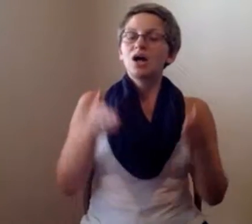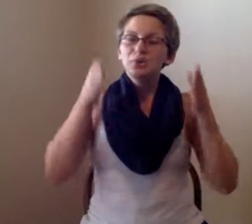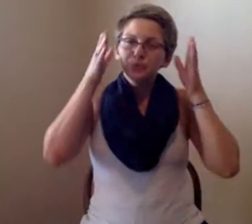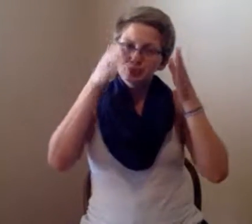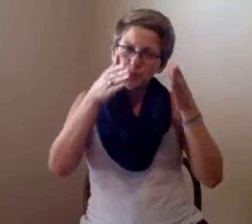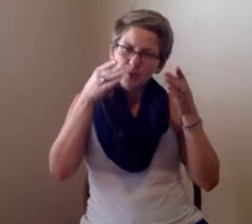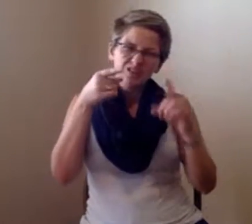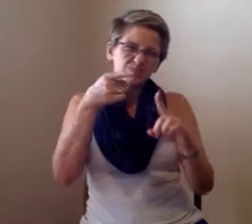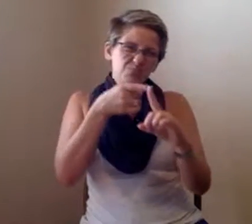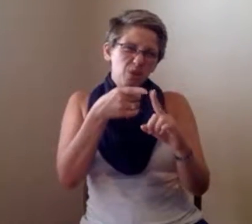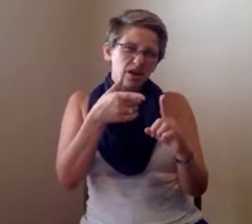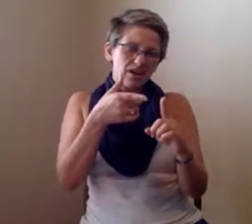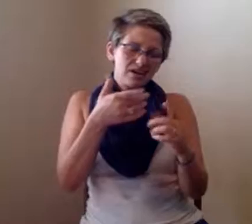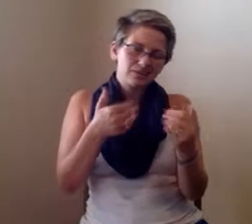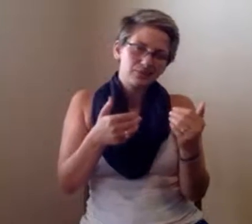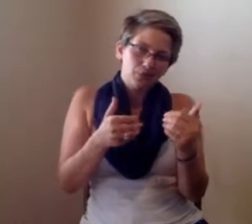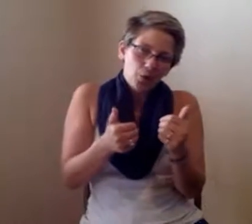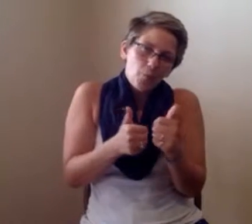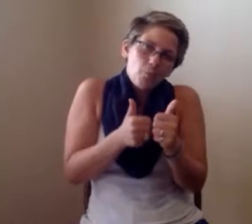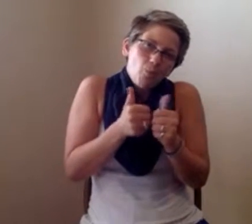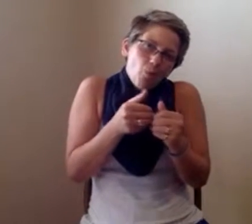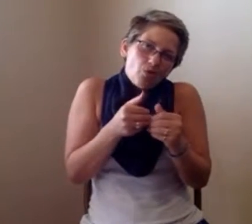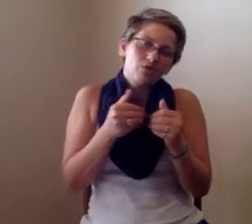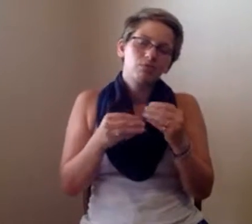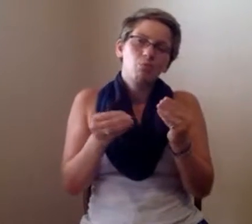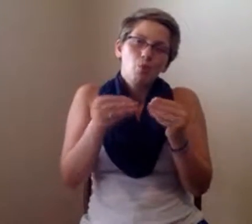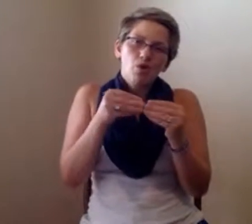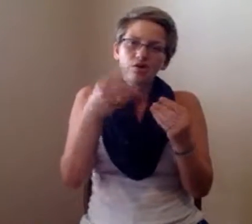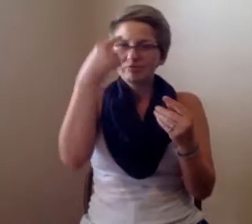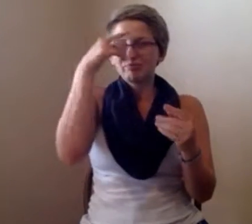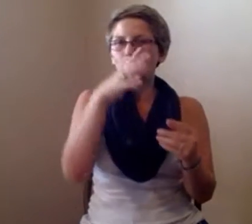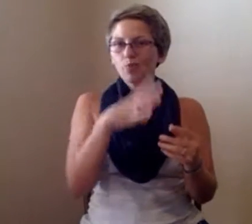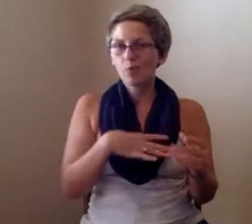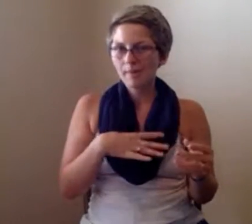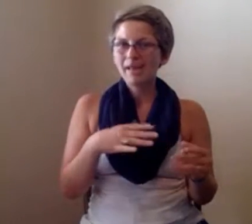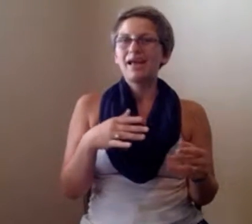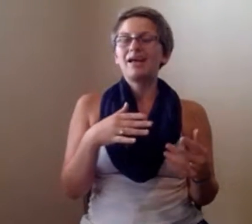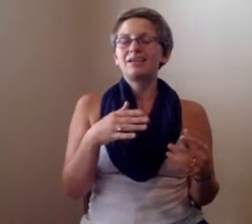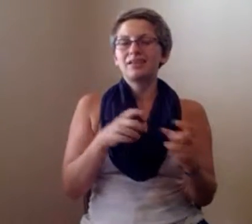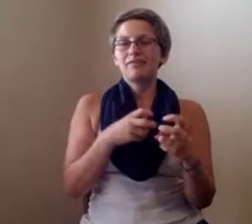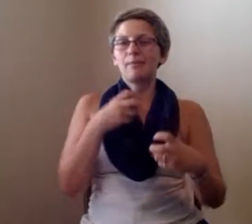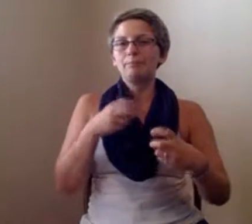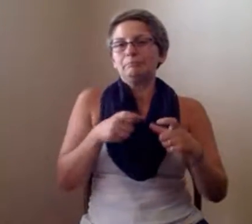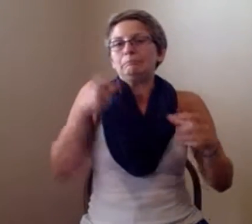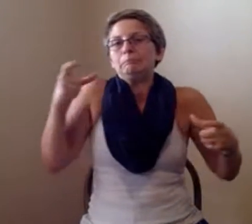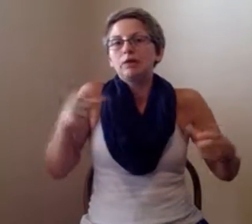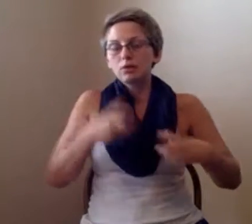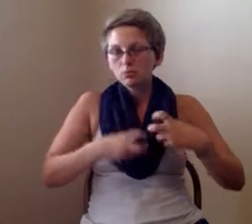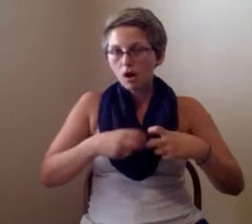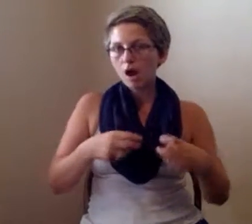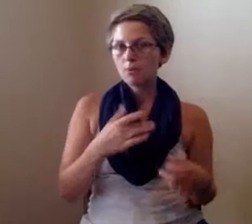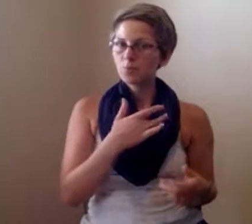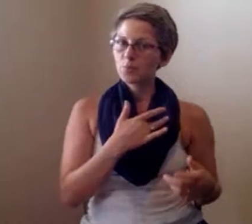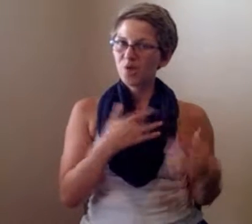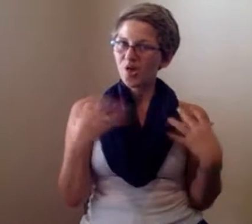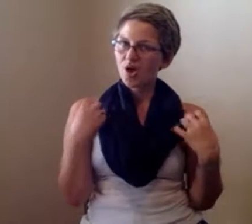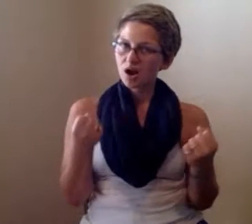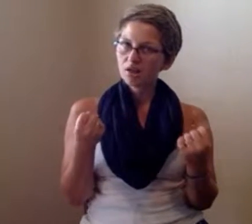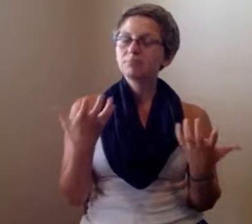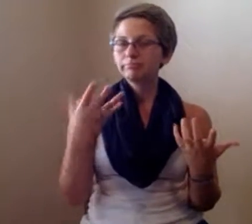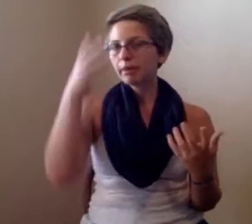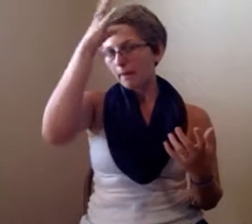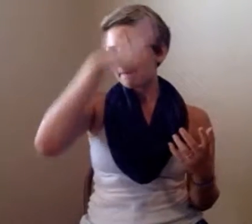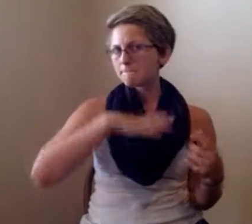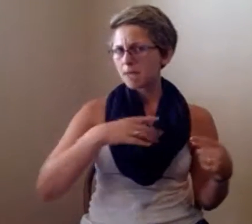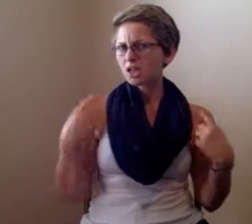really the concepts apply to both men and women, so it should be applicable to everyone. So thank you guys for coming out. I'm one of the